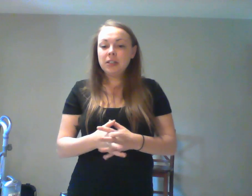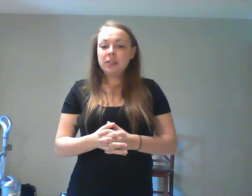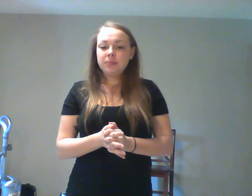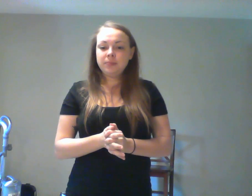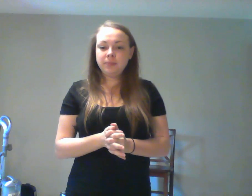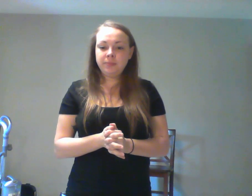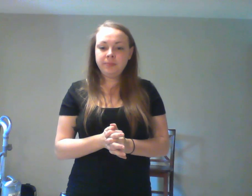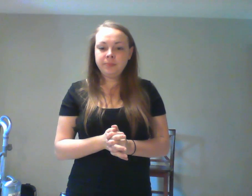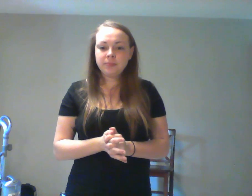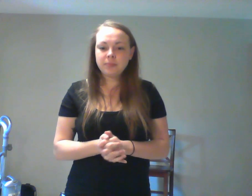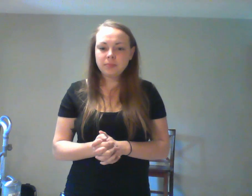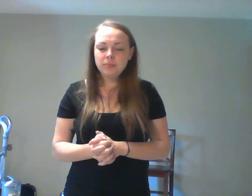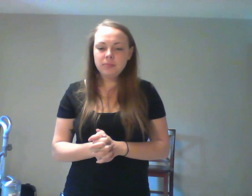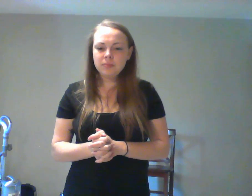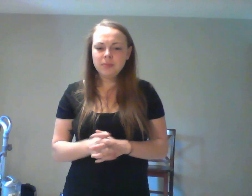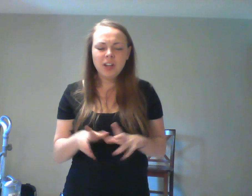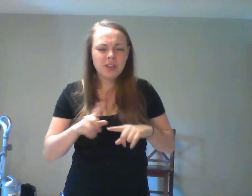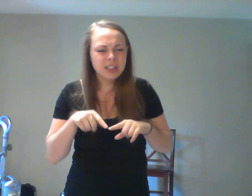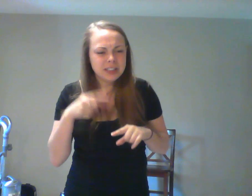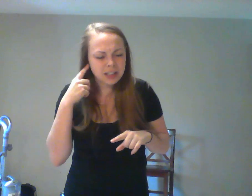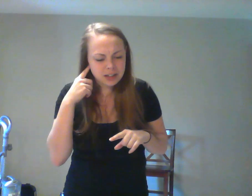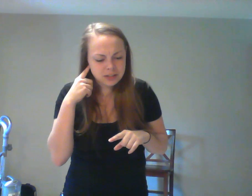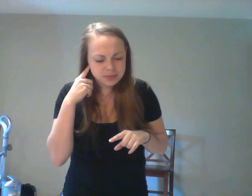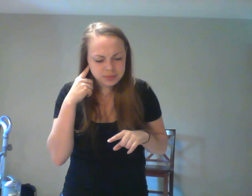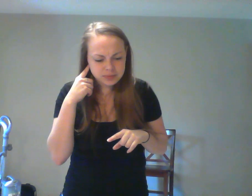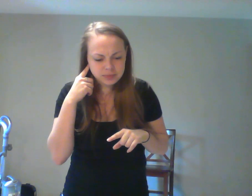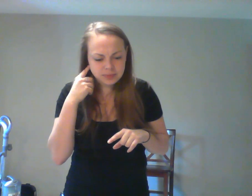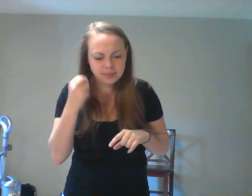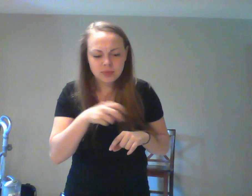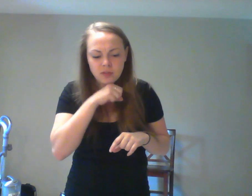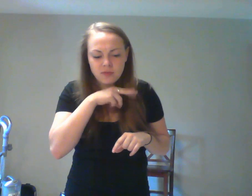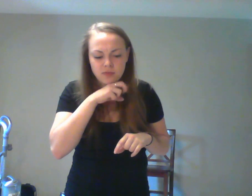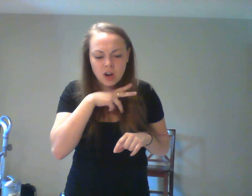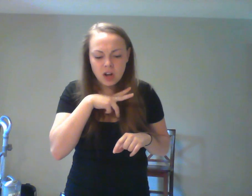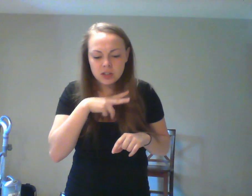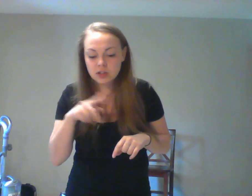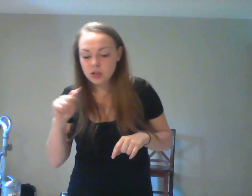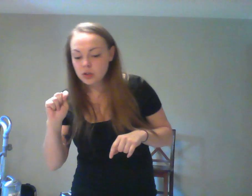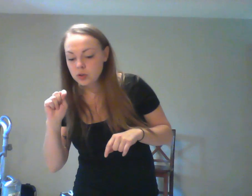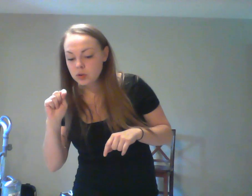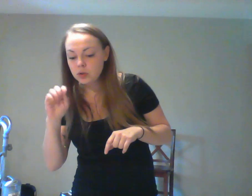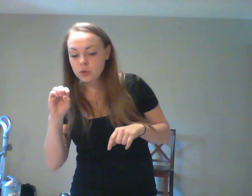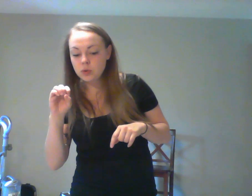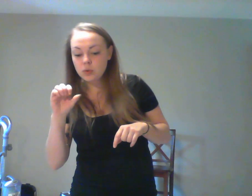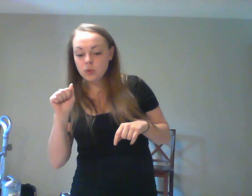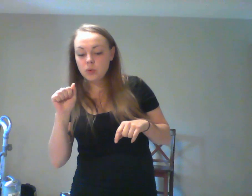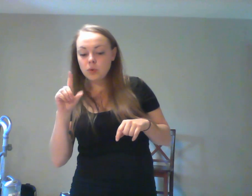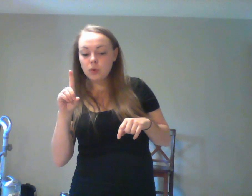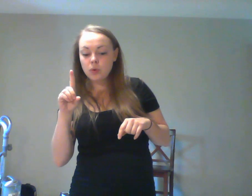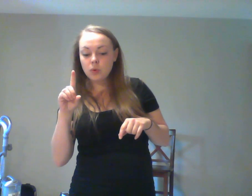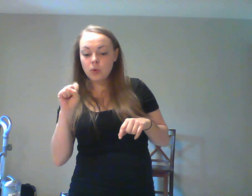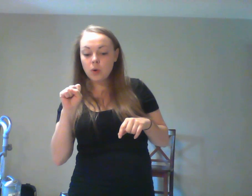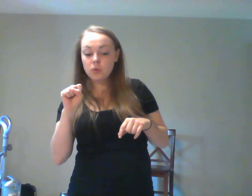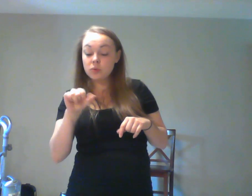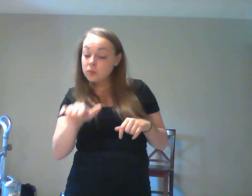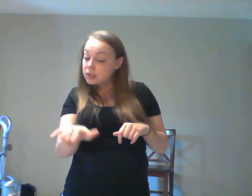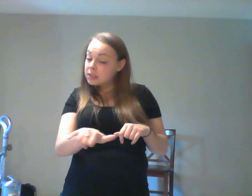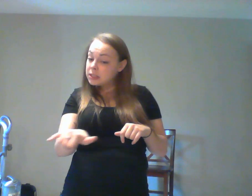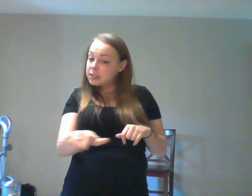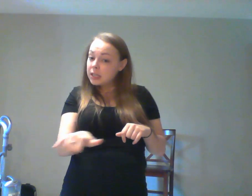The story tells you what frogs have in common and what frogs and toads have in common and what they don't